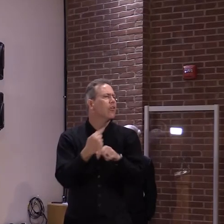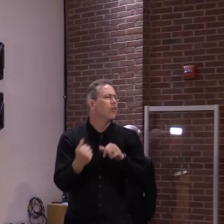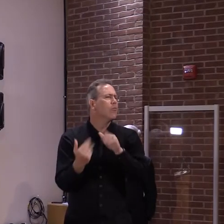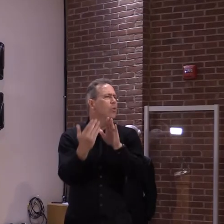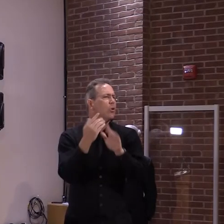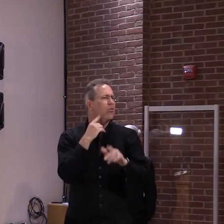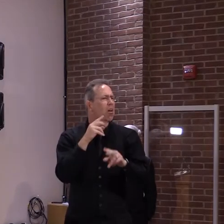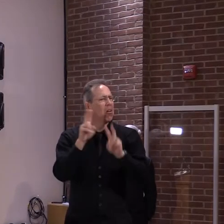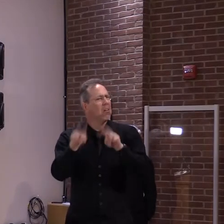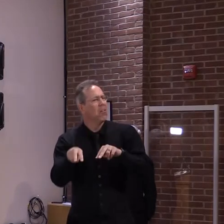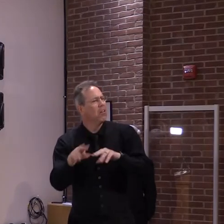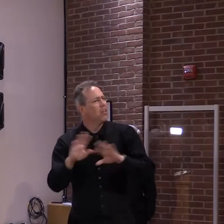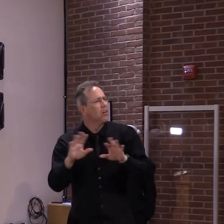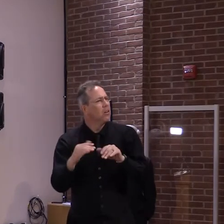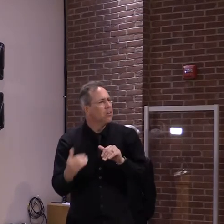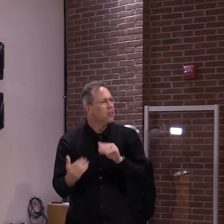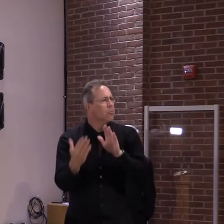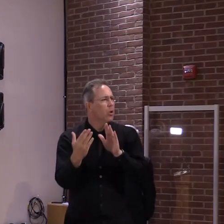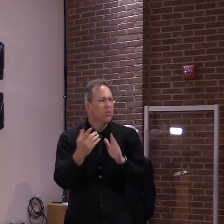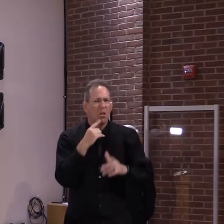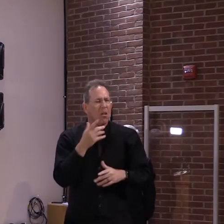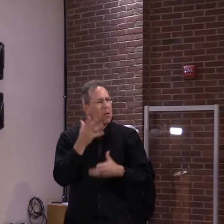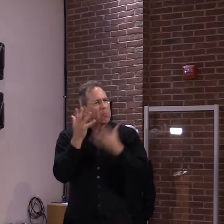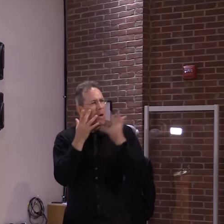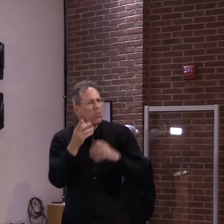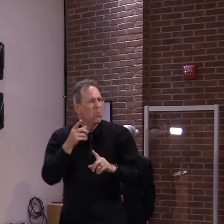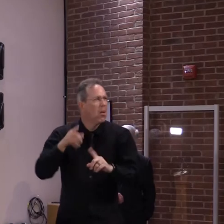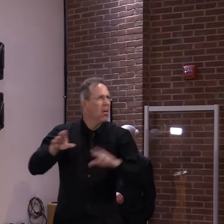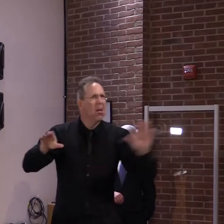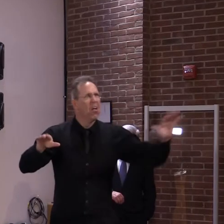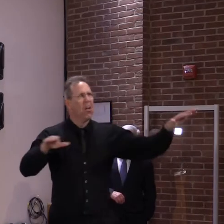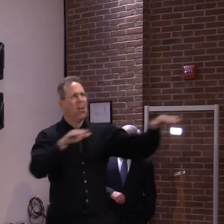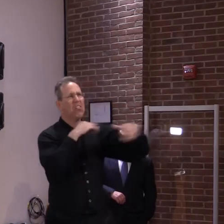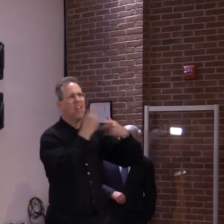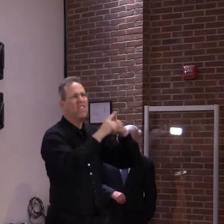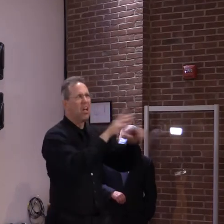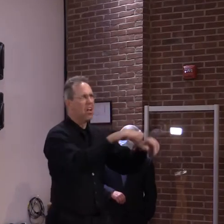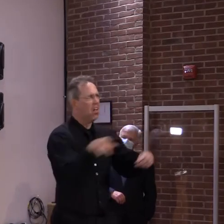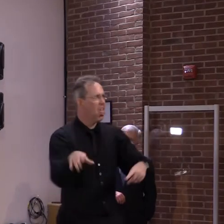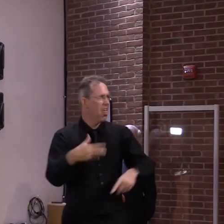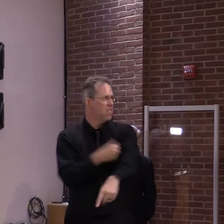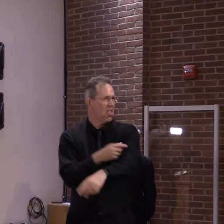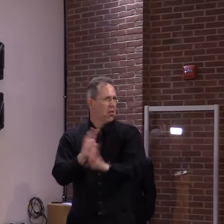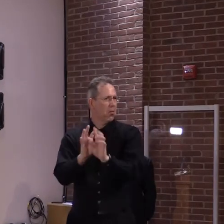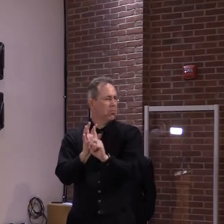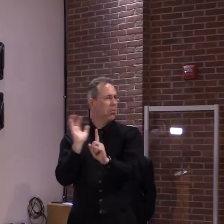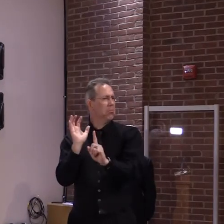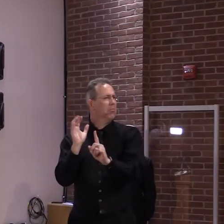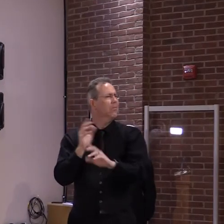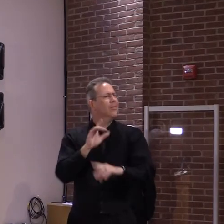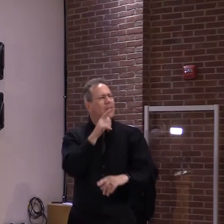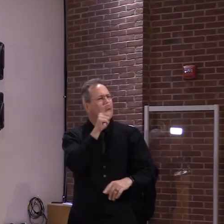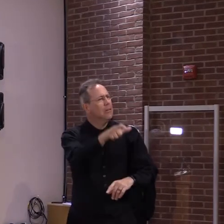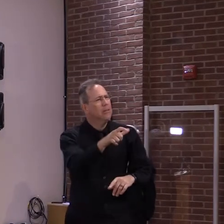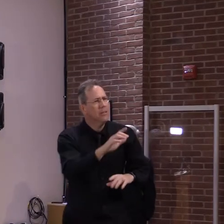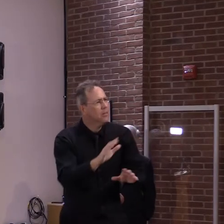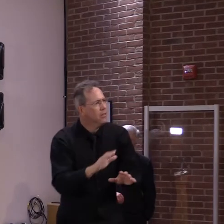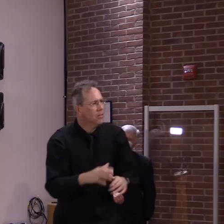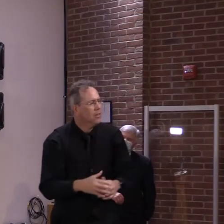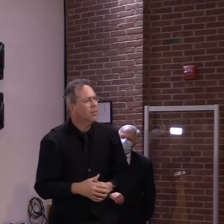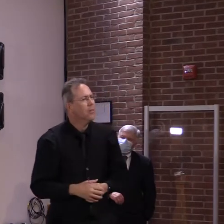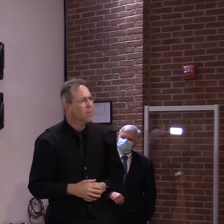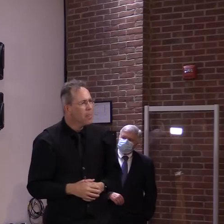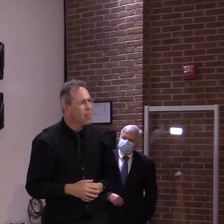the finger pointing, the accusations are never going to get any of us anywhere. But families trying